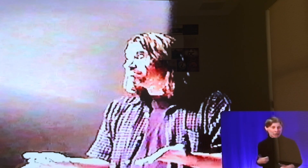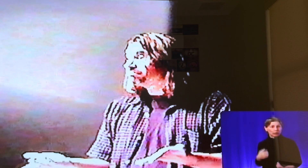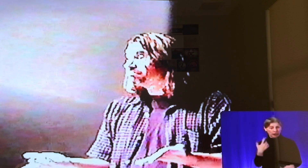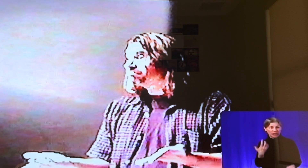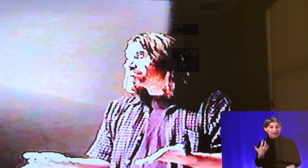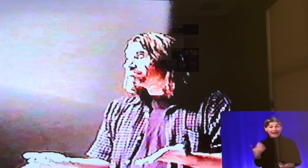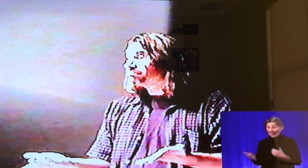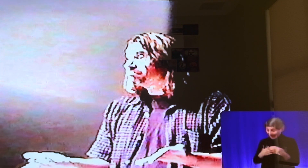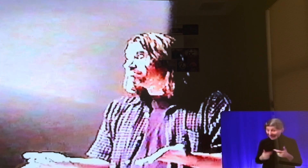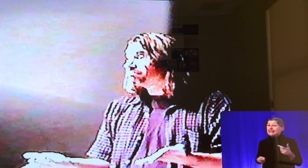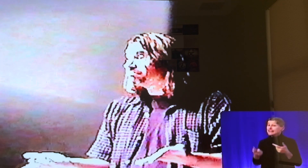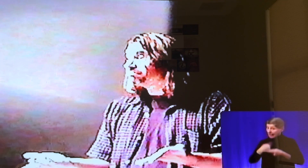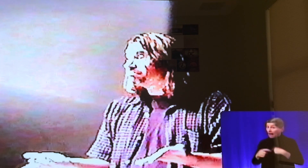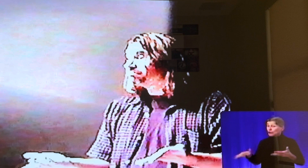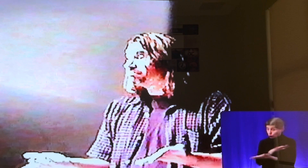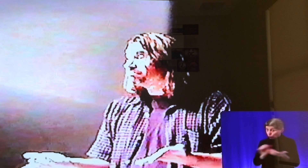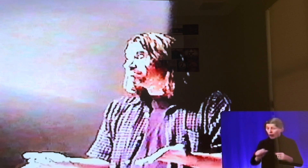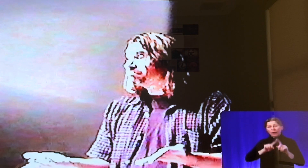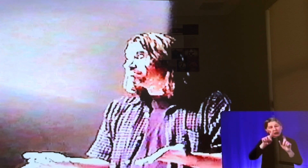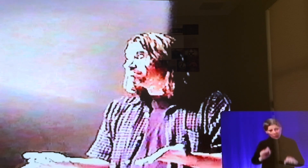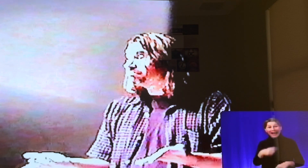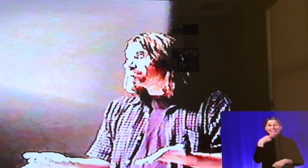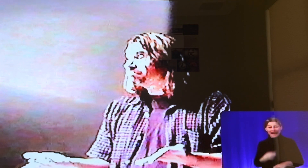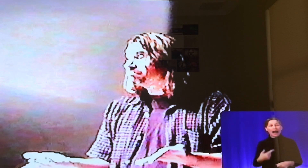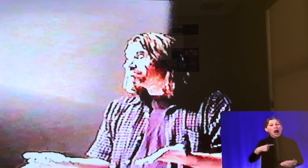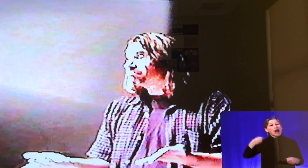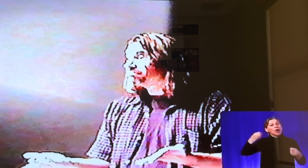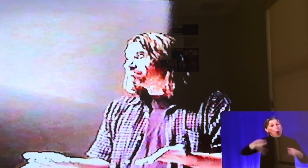signed destroyed, you can say, lost my hearing.